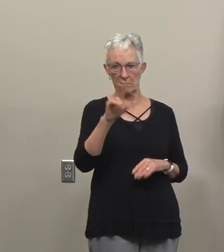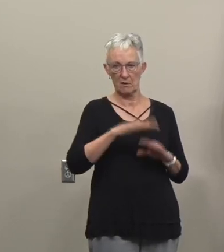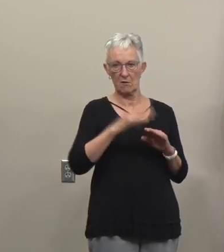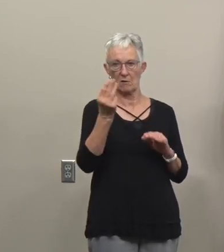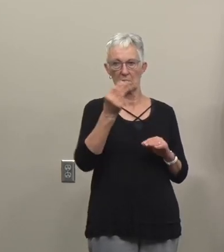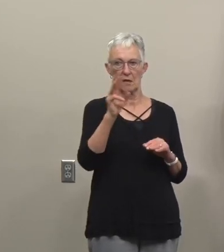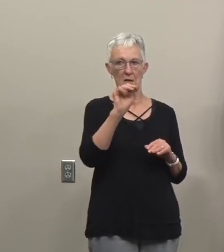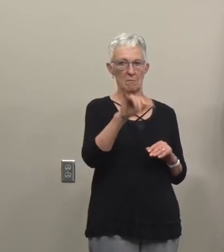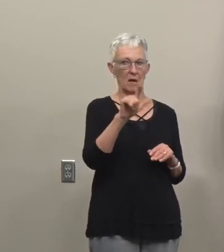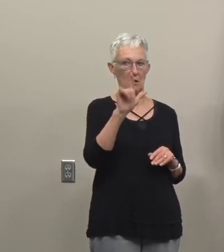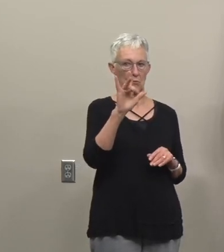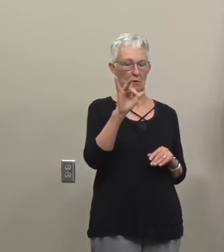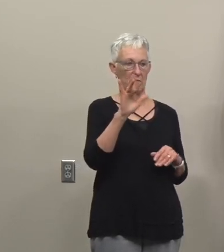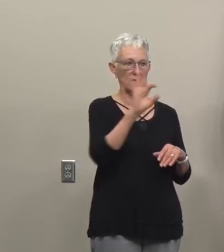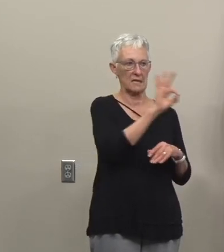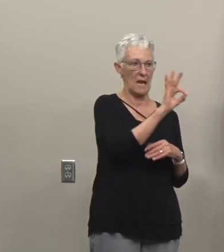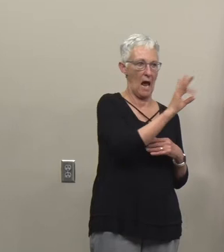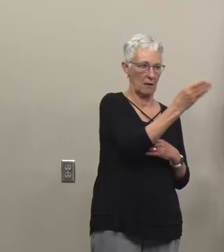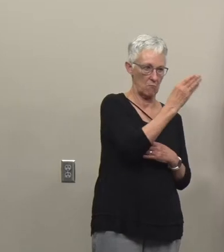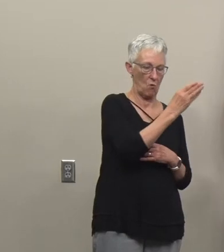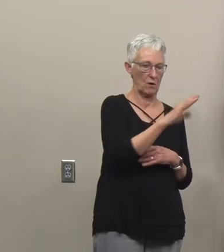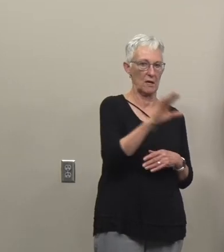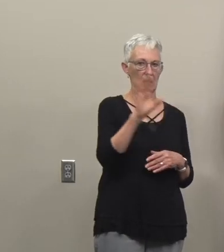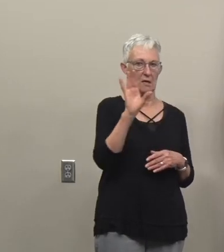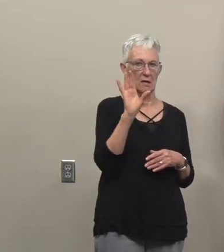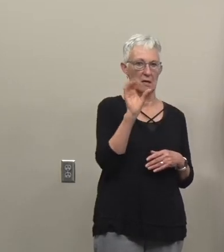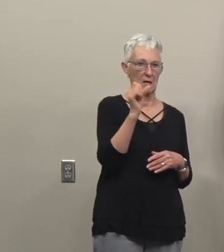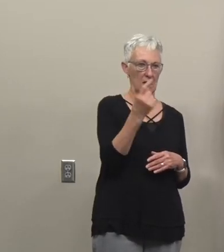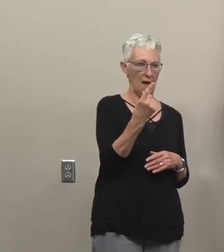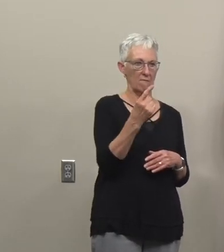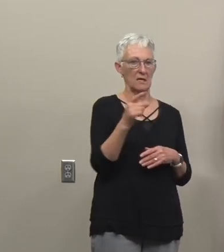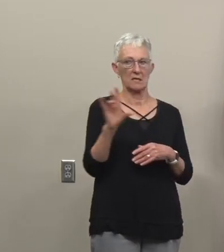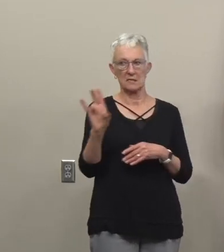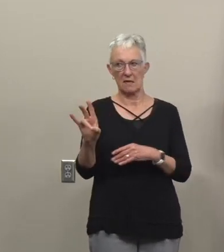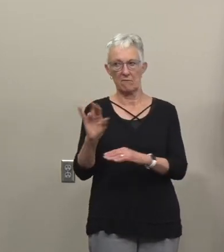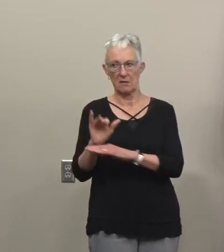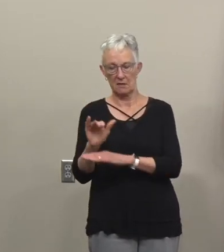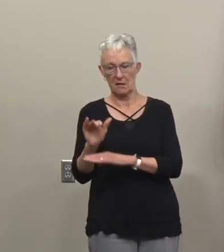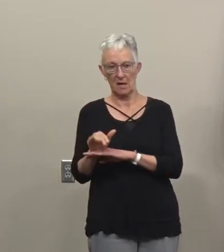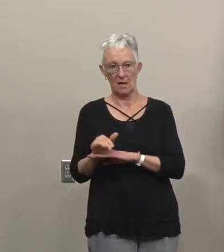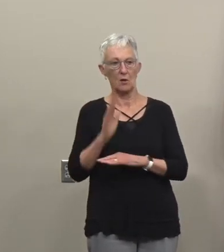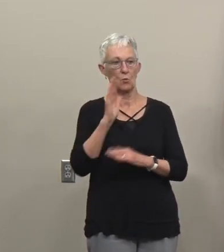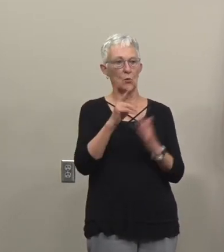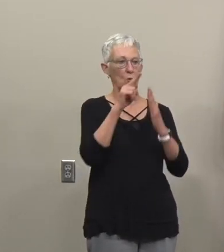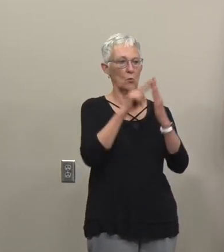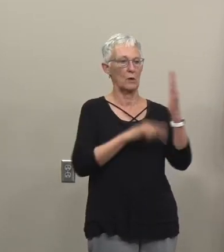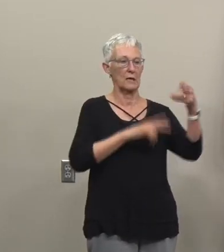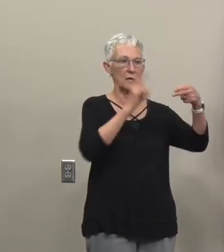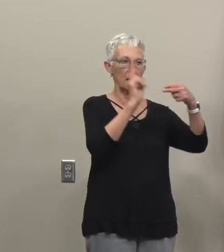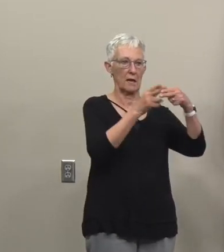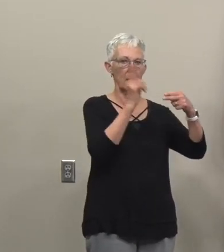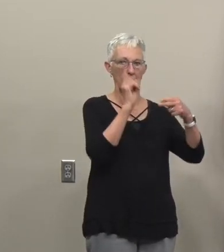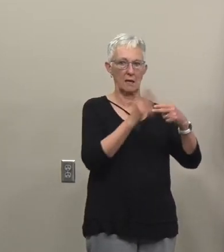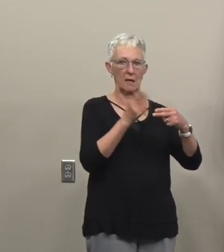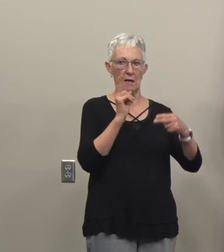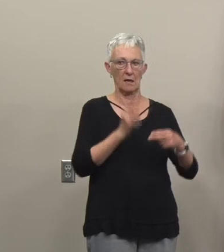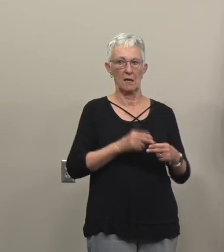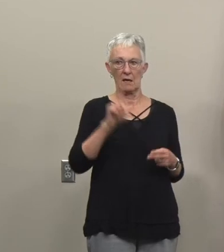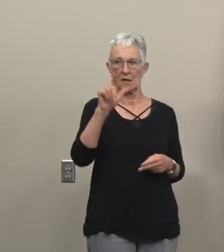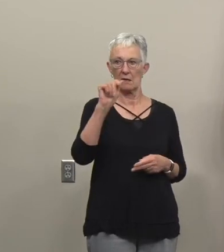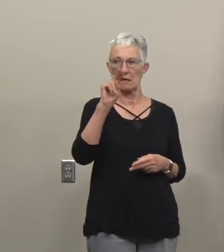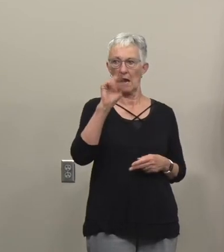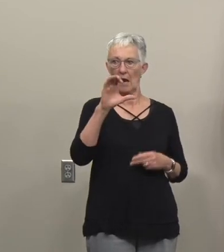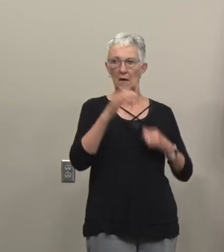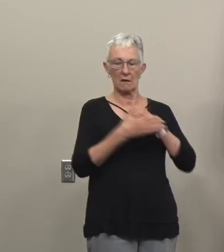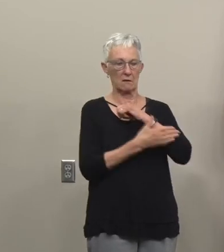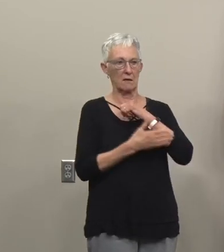at 9 a.m., 11 a.m., and 7 p.m. That program will include a reading of the names of the Lancaster County veterans who